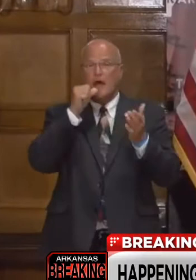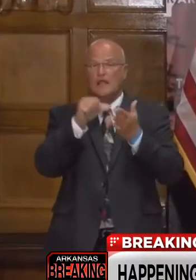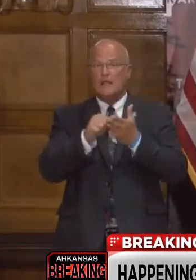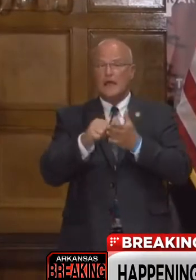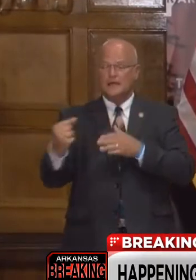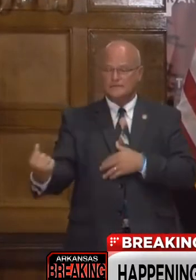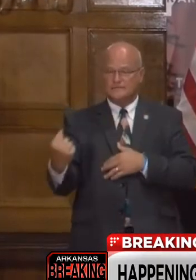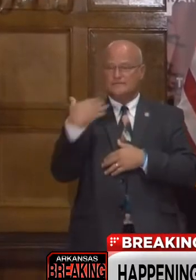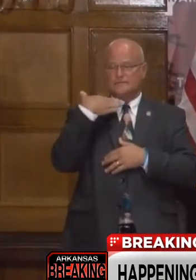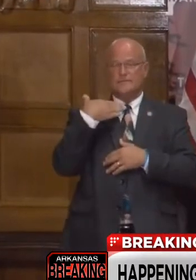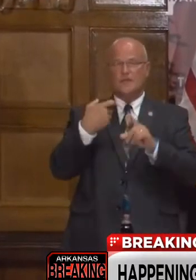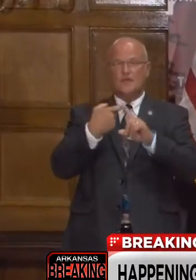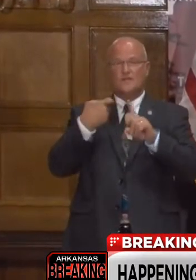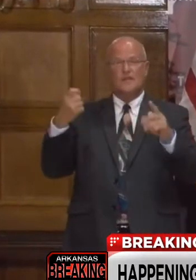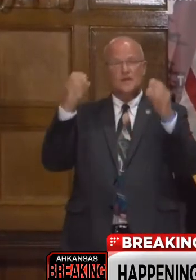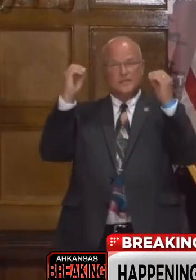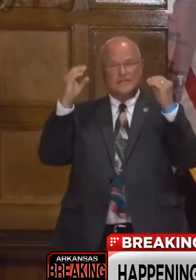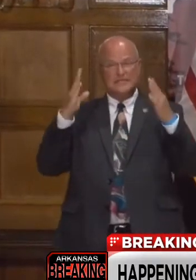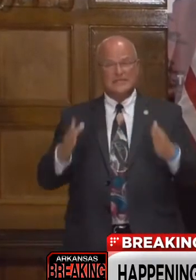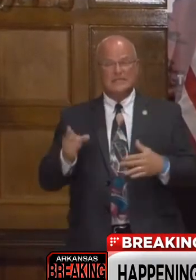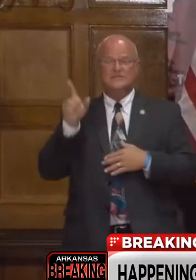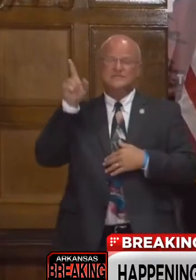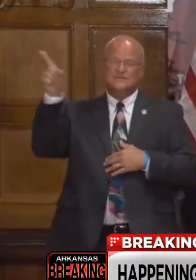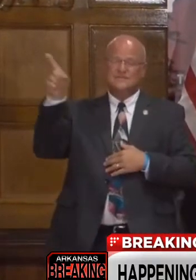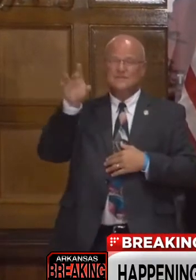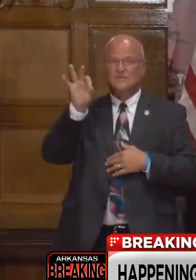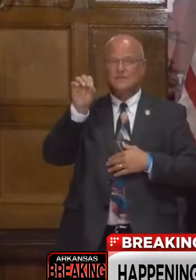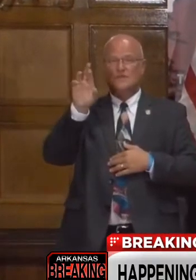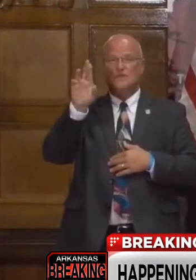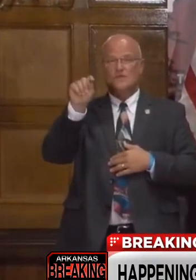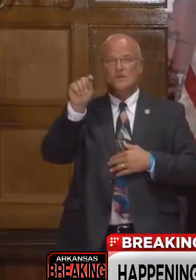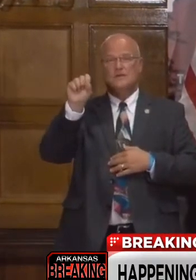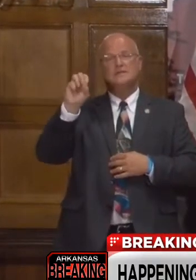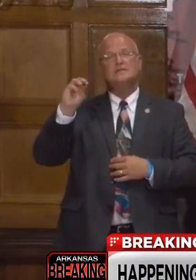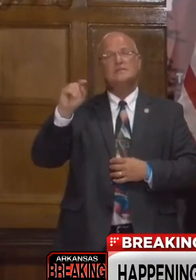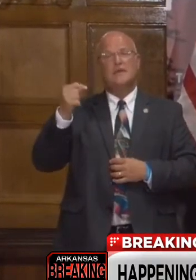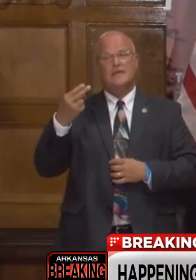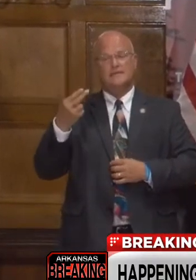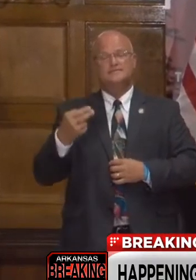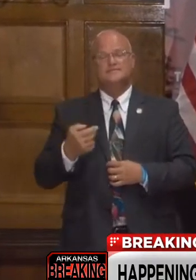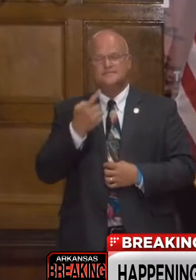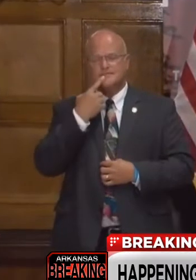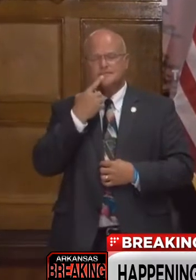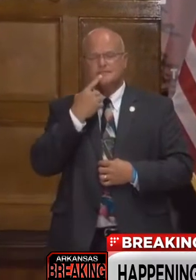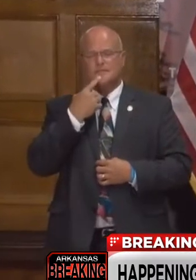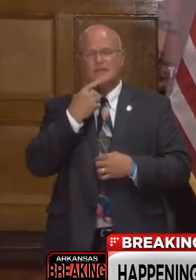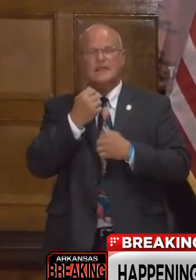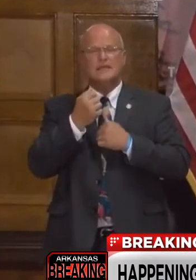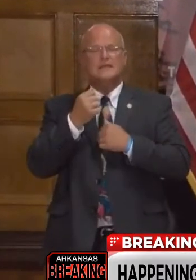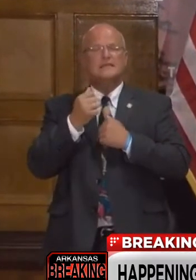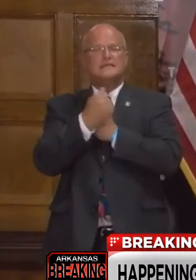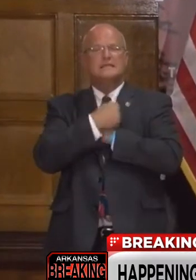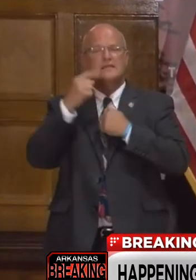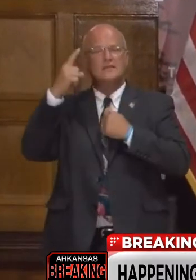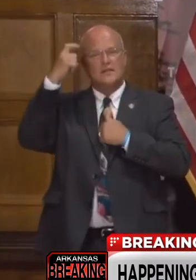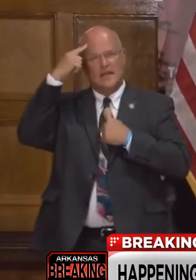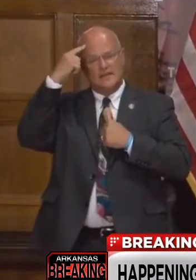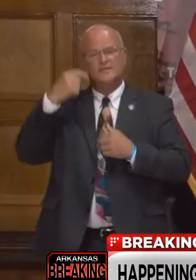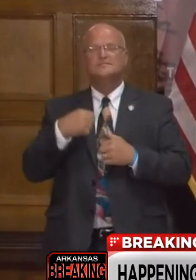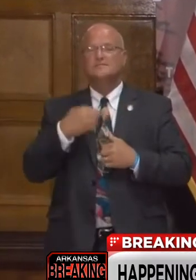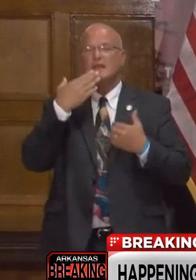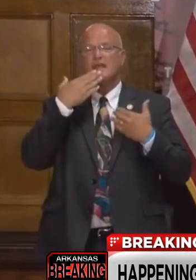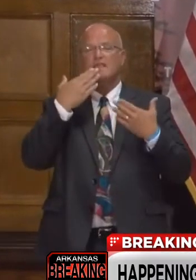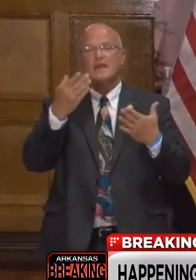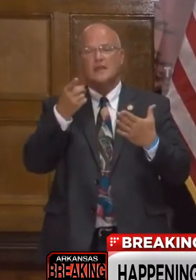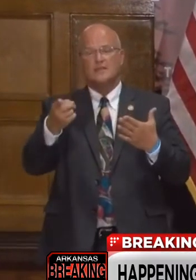that I received from a teacher in Fort Smith. And it says, "Dear Governor Hutchinson, I want to